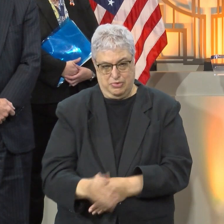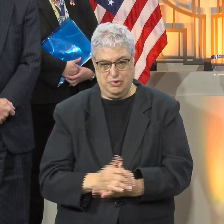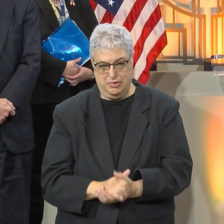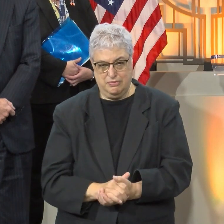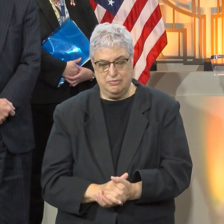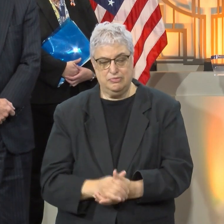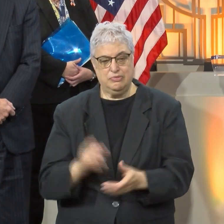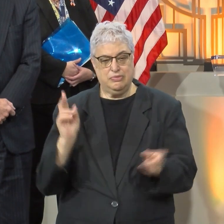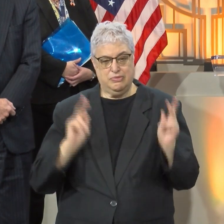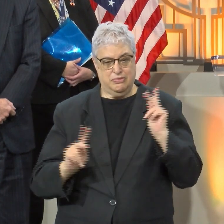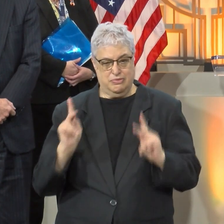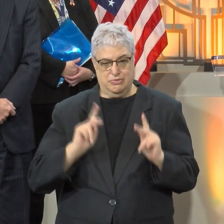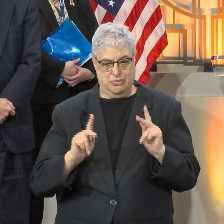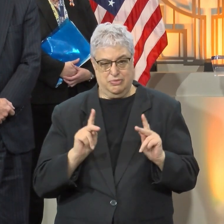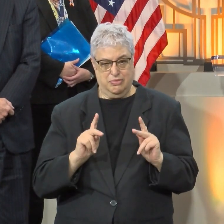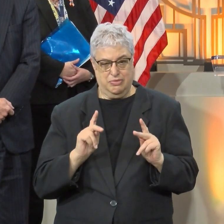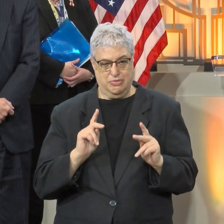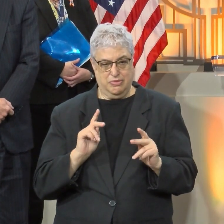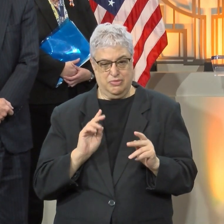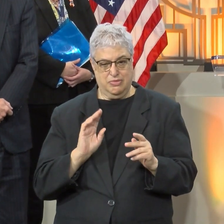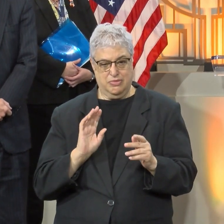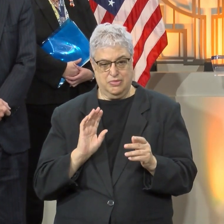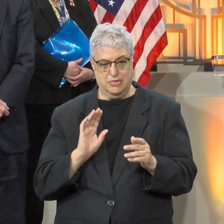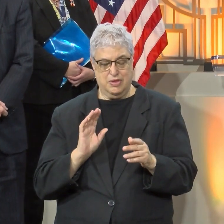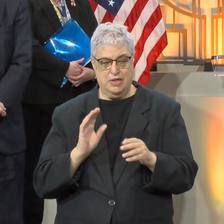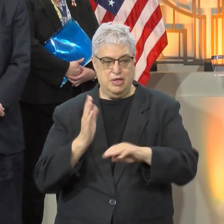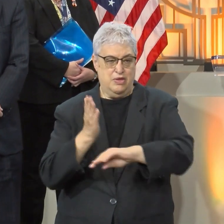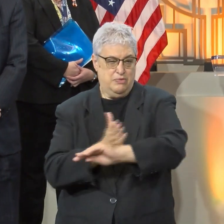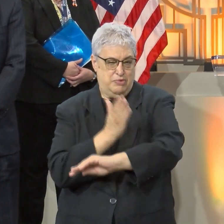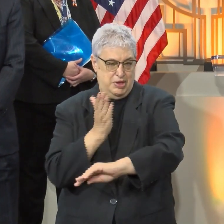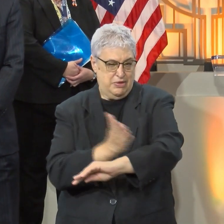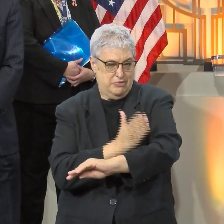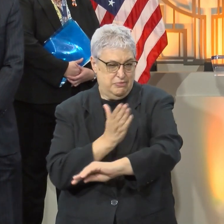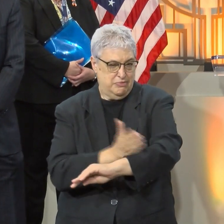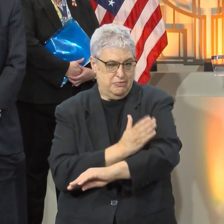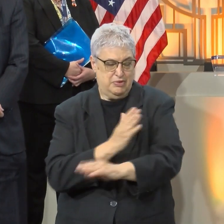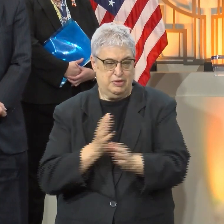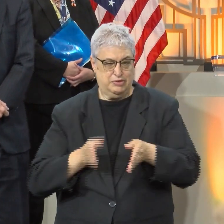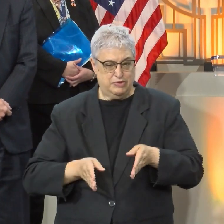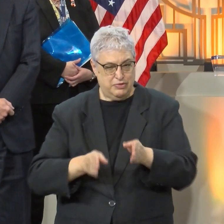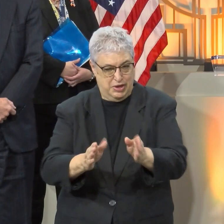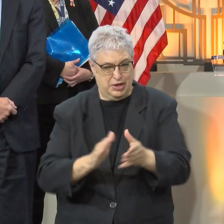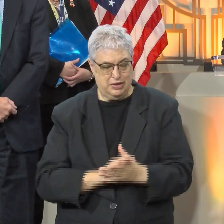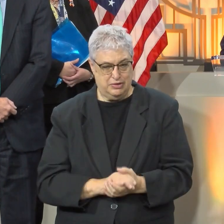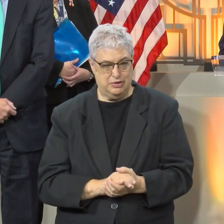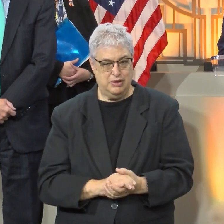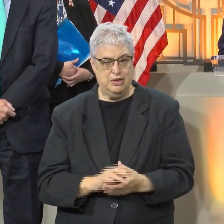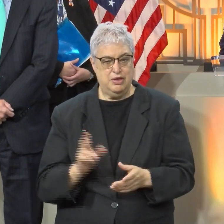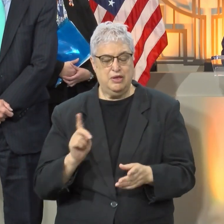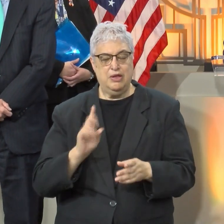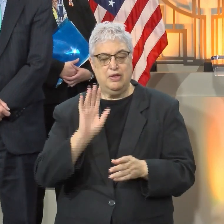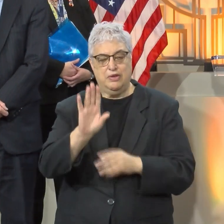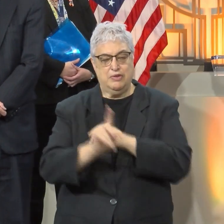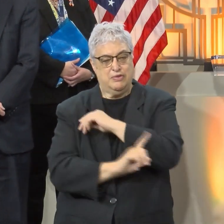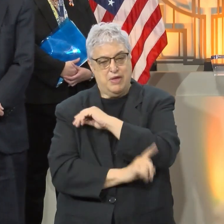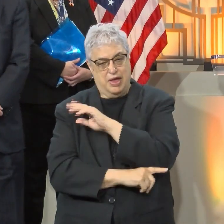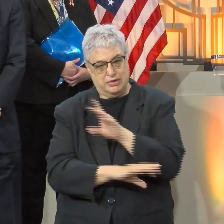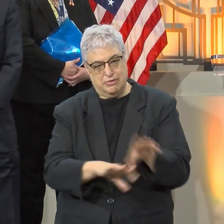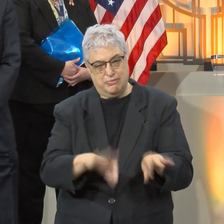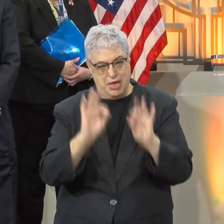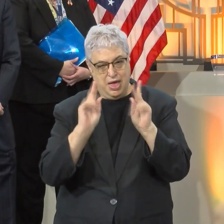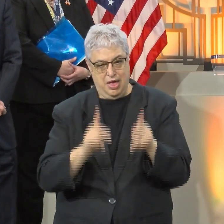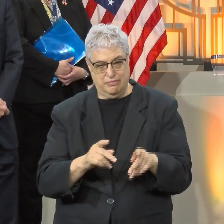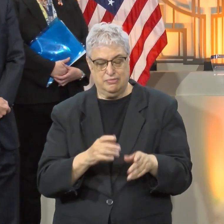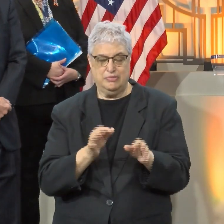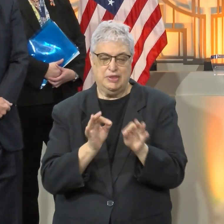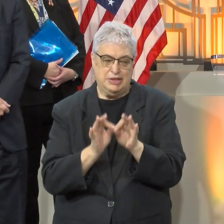people, for example, who engage in our street rehabilitation program. These are the people who are picking up your trash. They